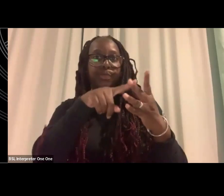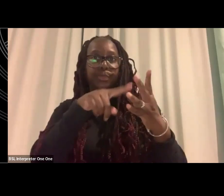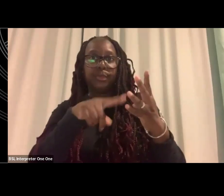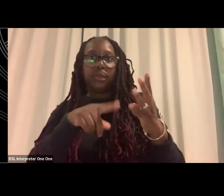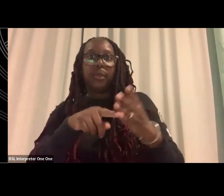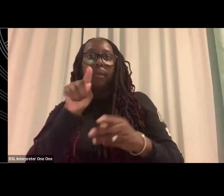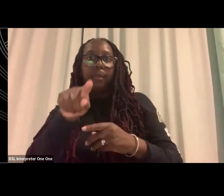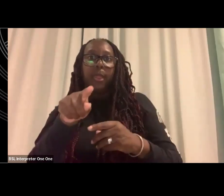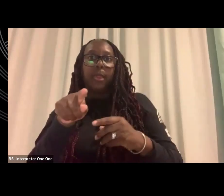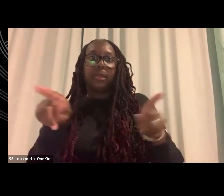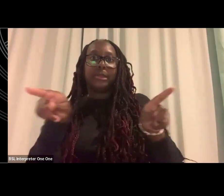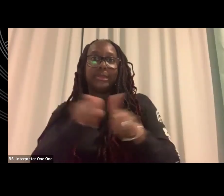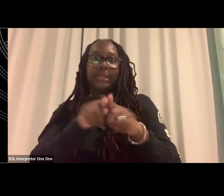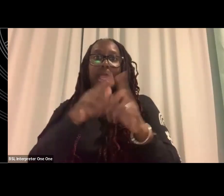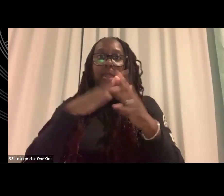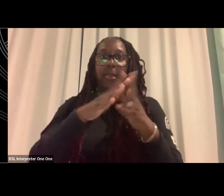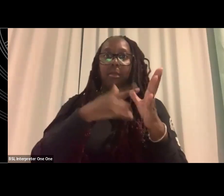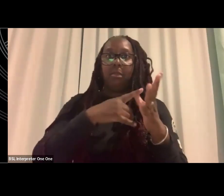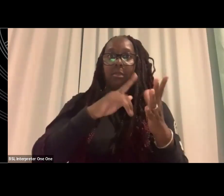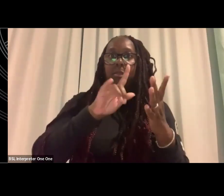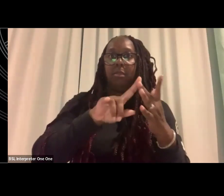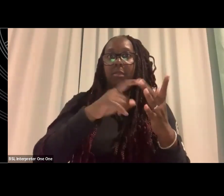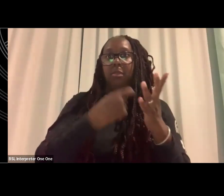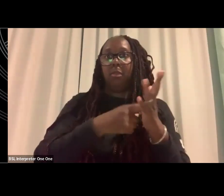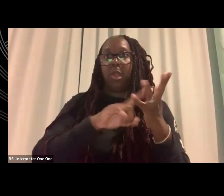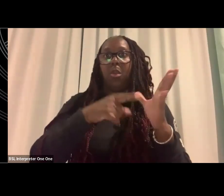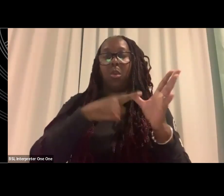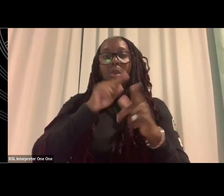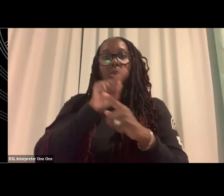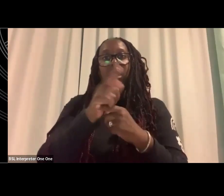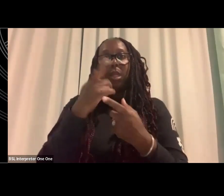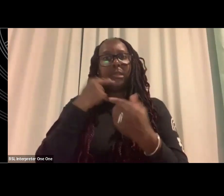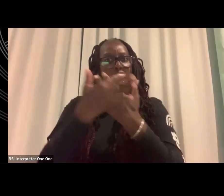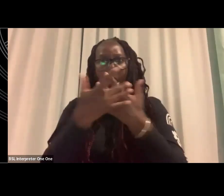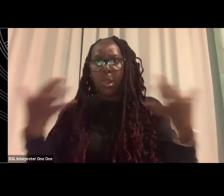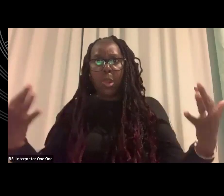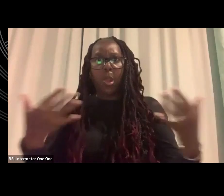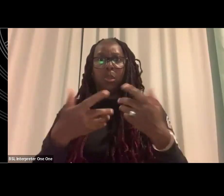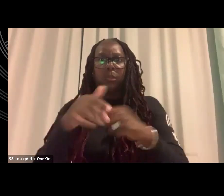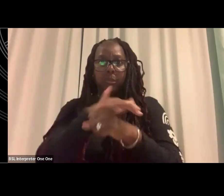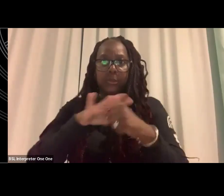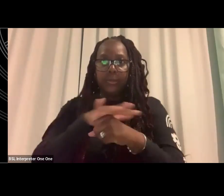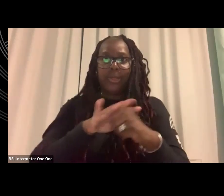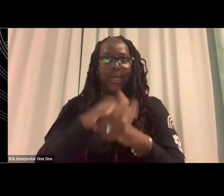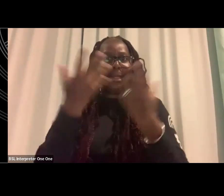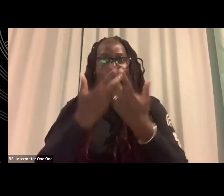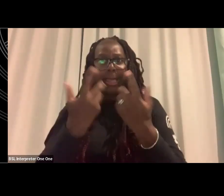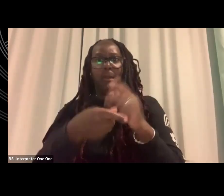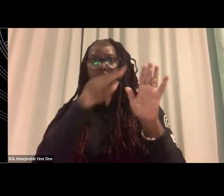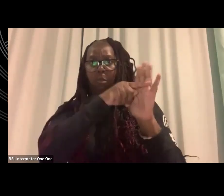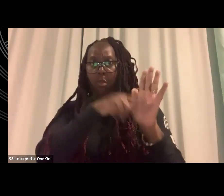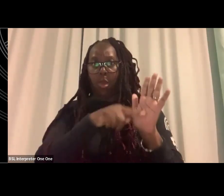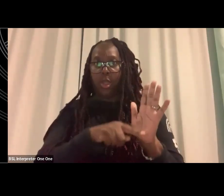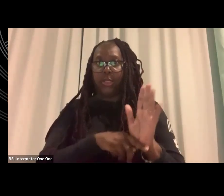go further and to contribute thinking about how policy can engage with